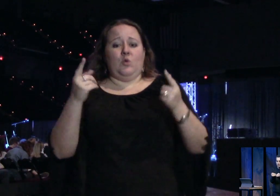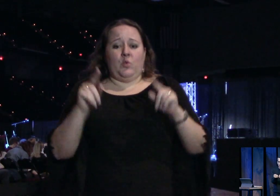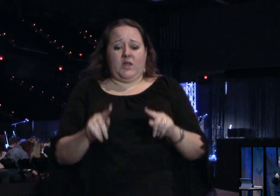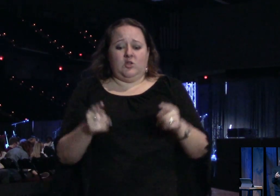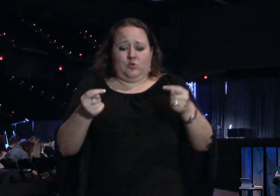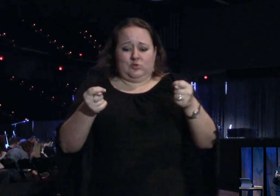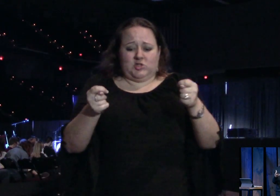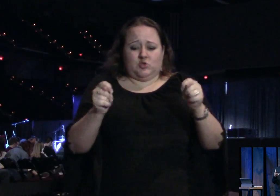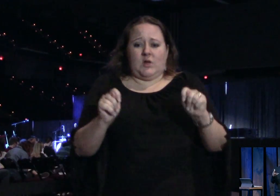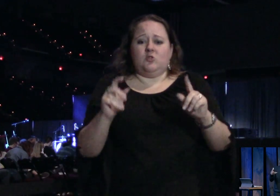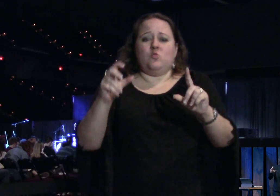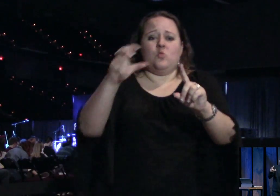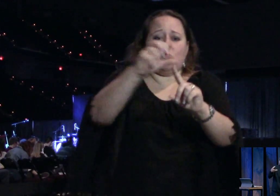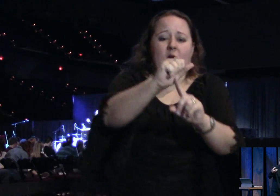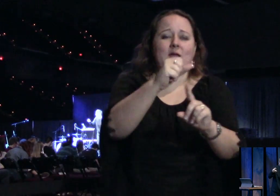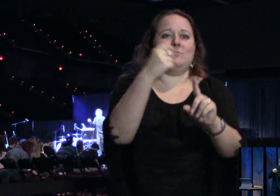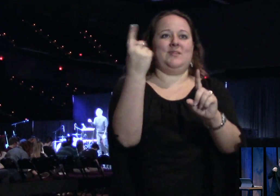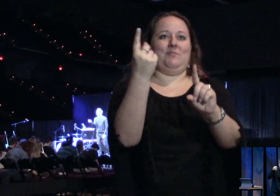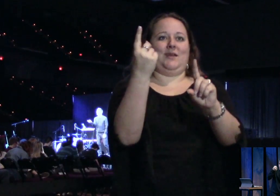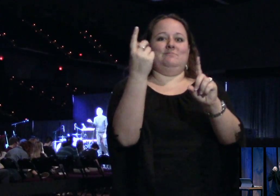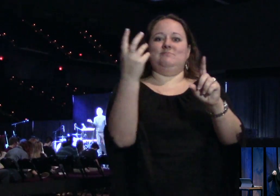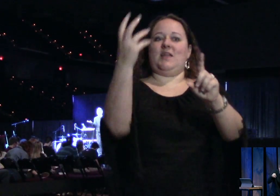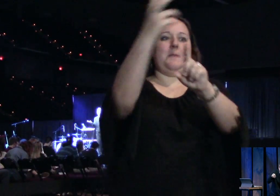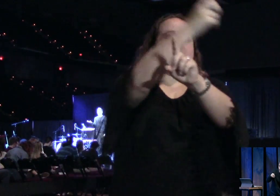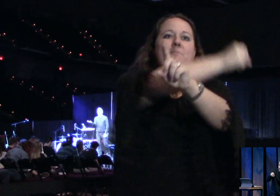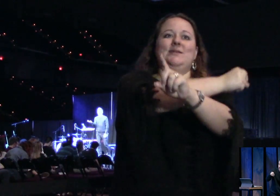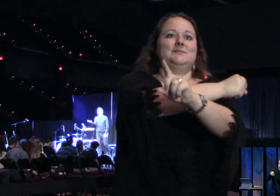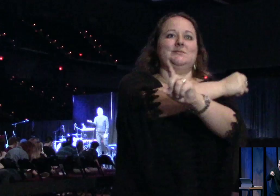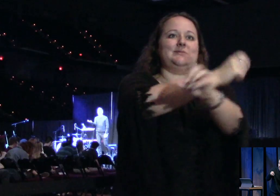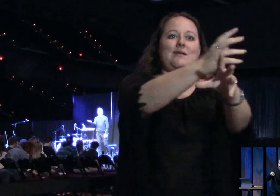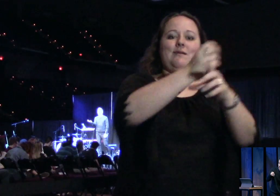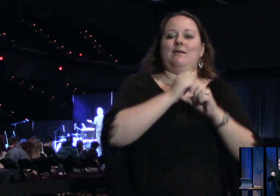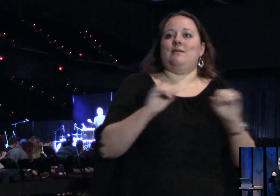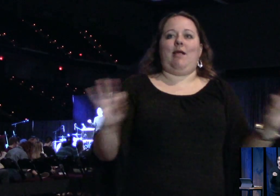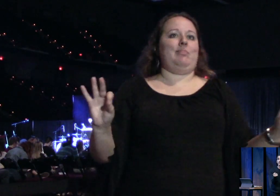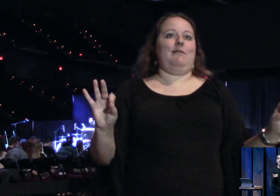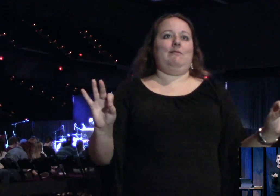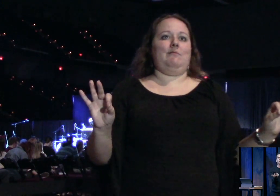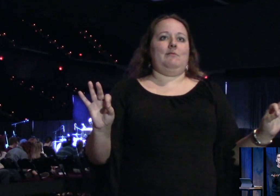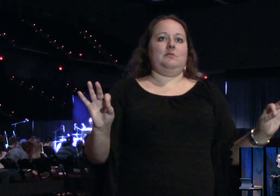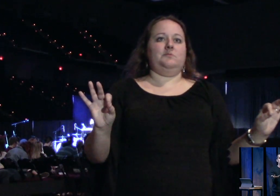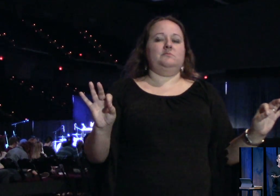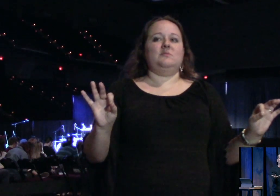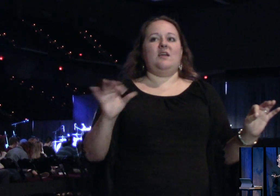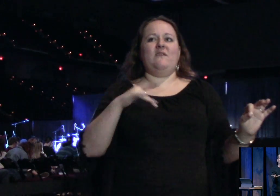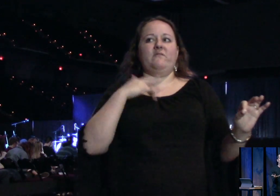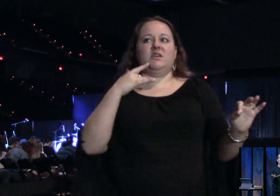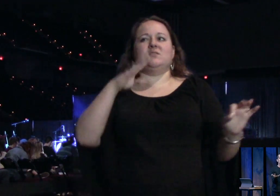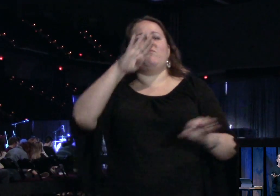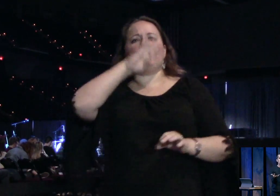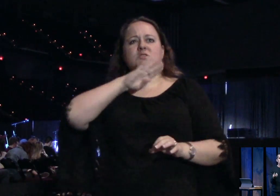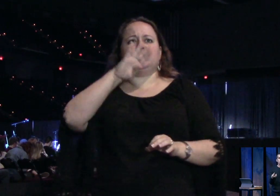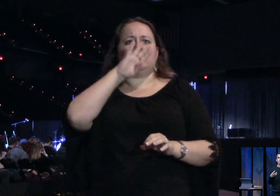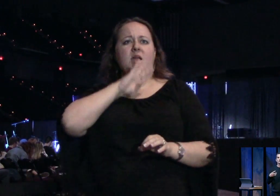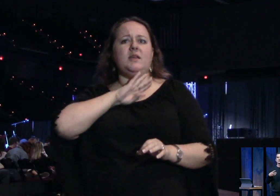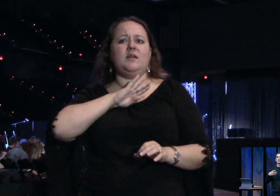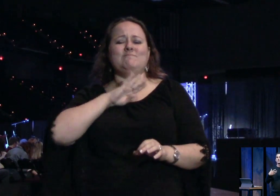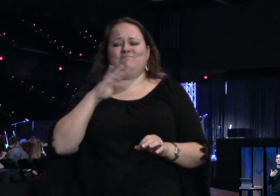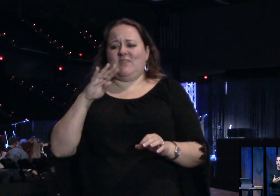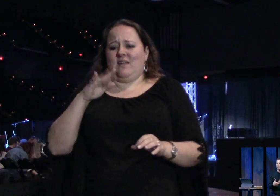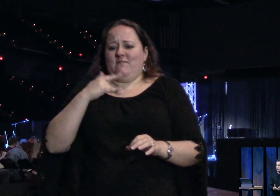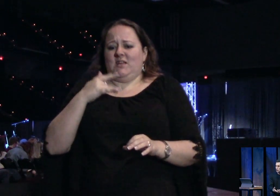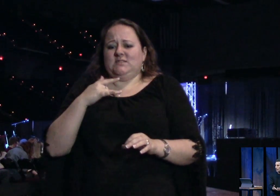you would feel when you grasp for something and in the end get nothing. It